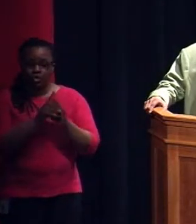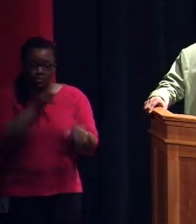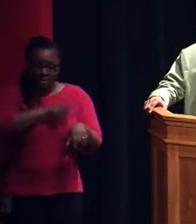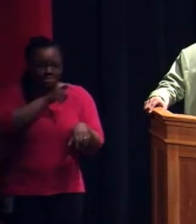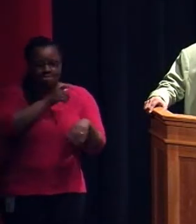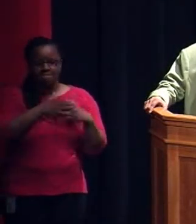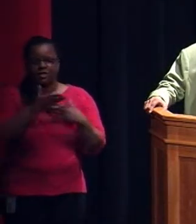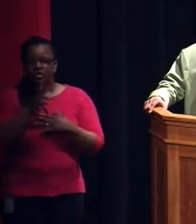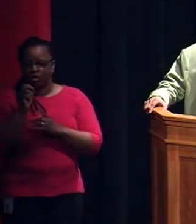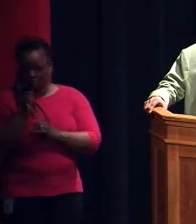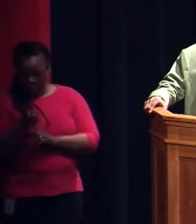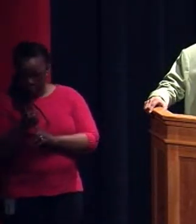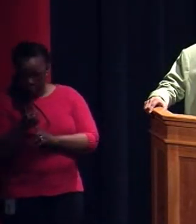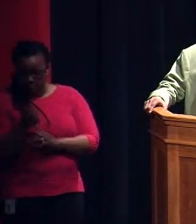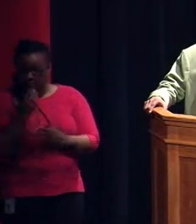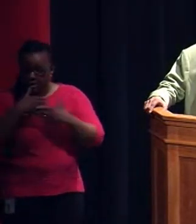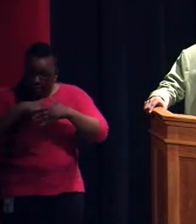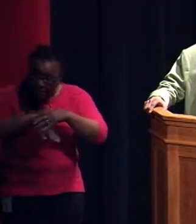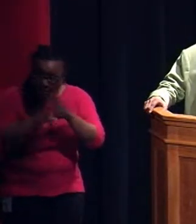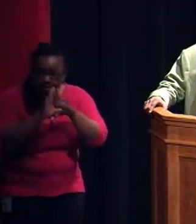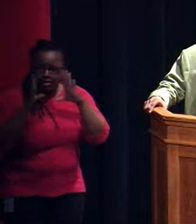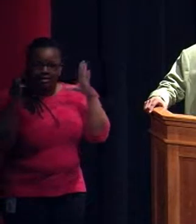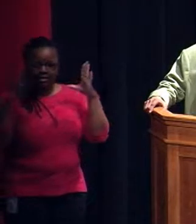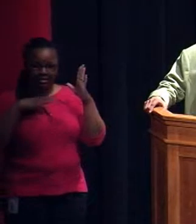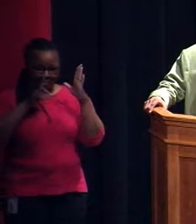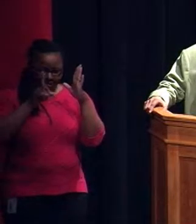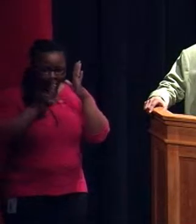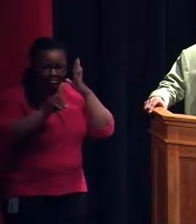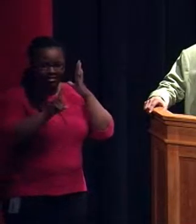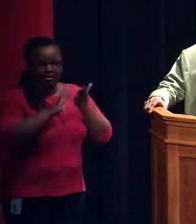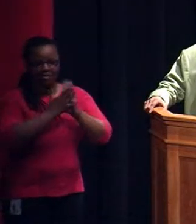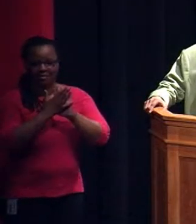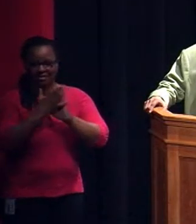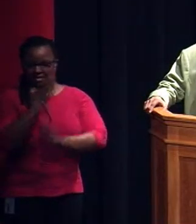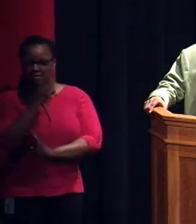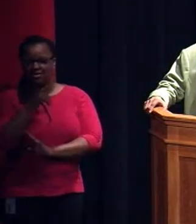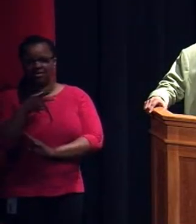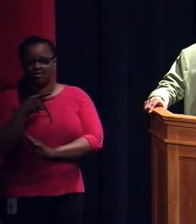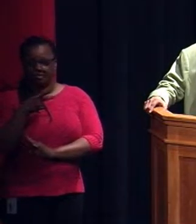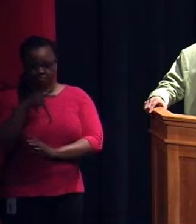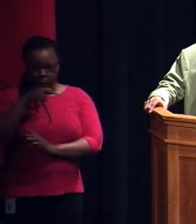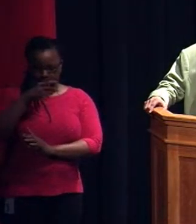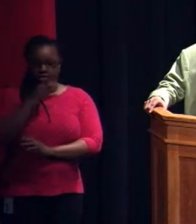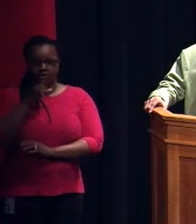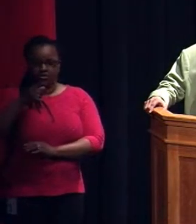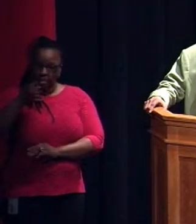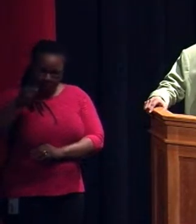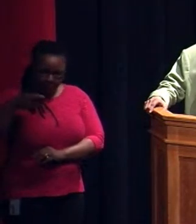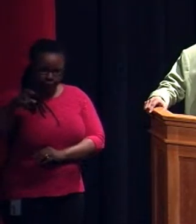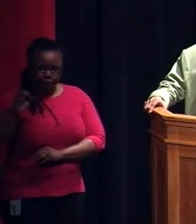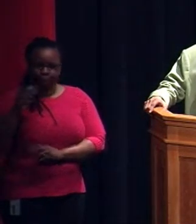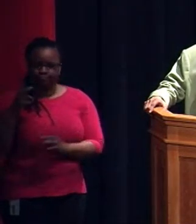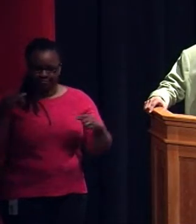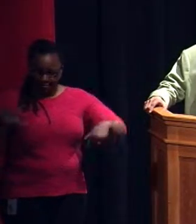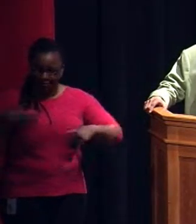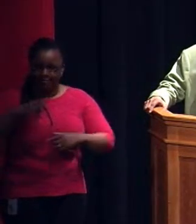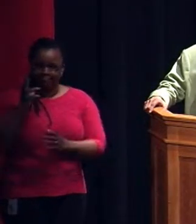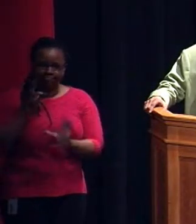magic doors to become Hilltoppers. And that we did. We had no idea